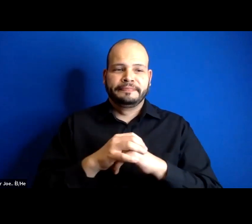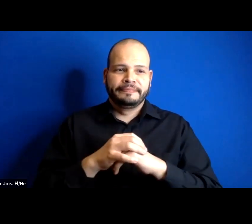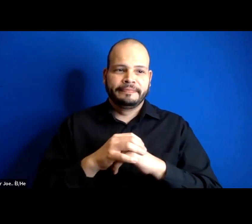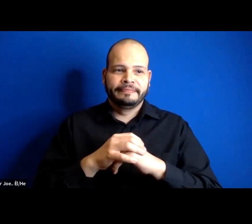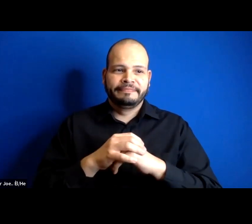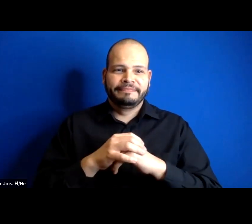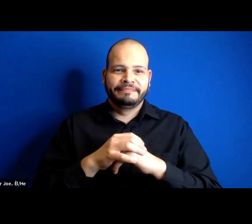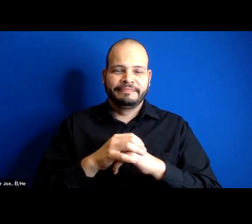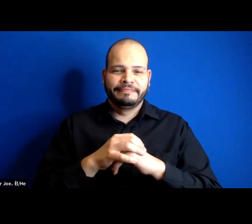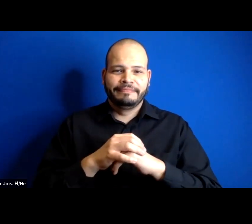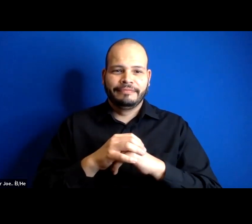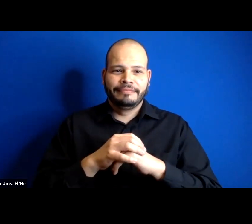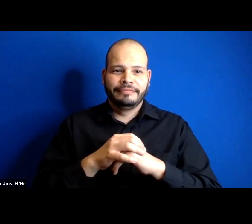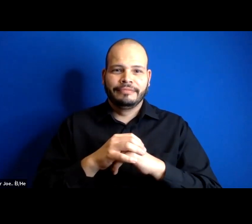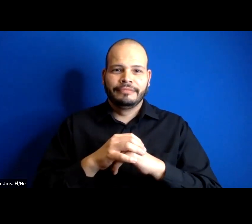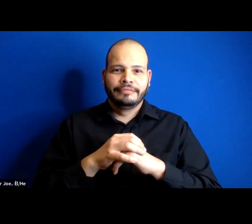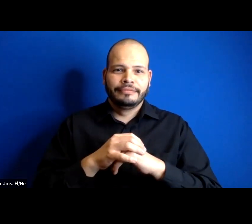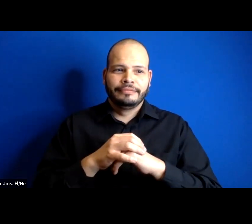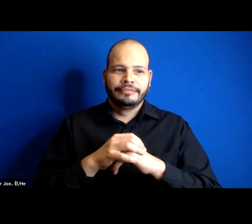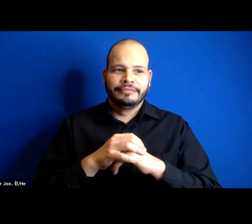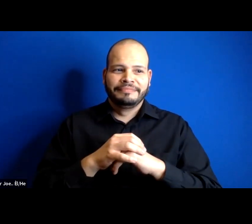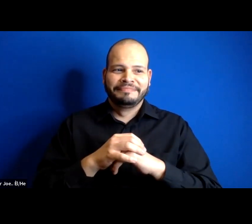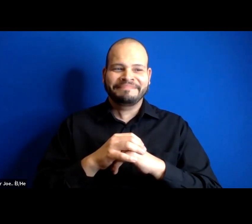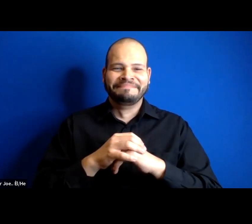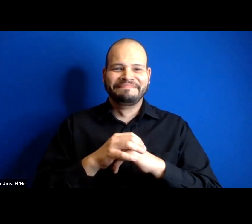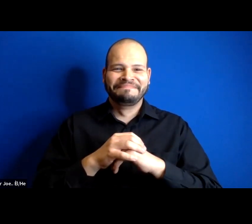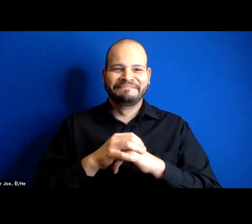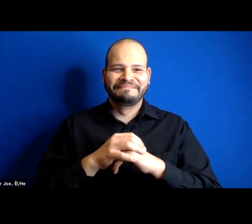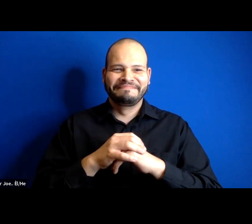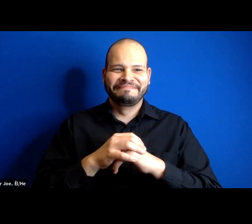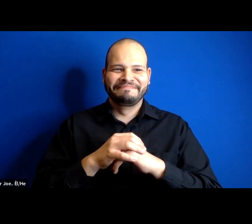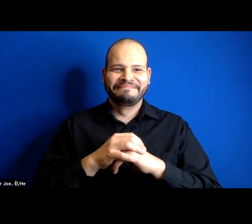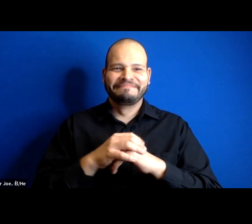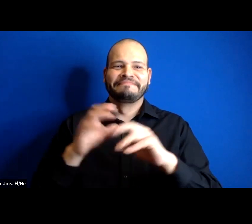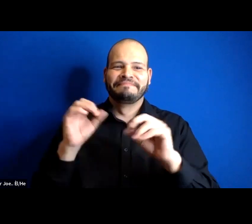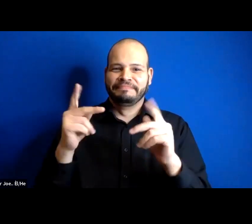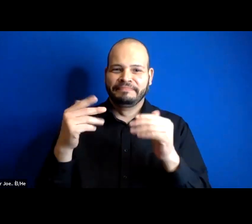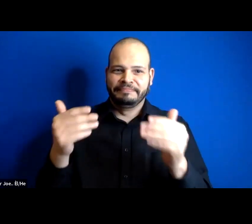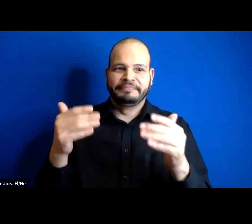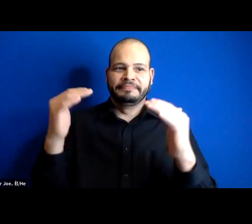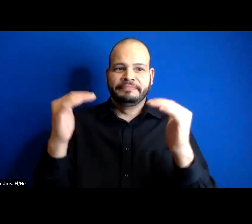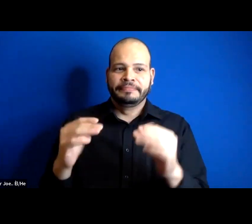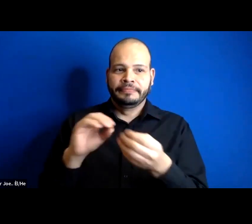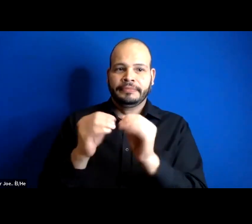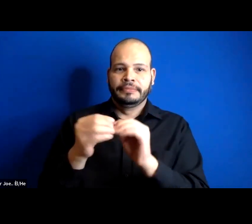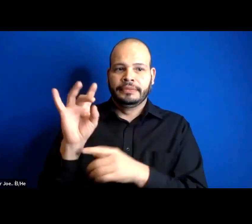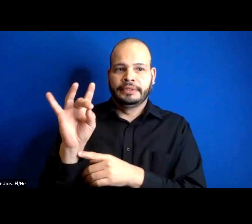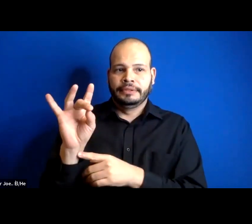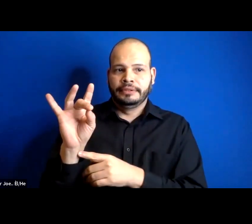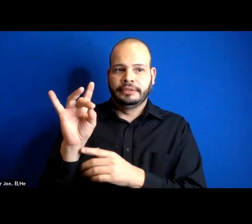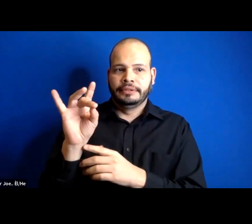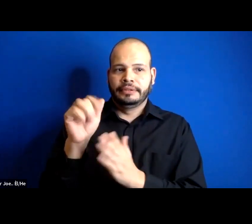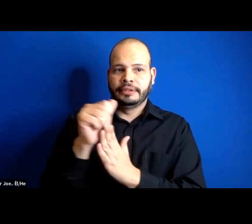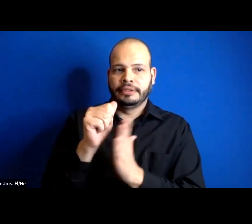Yes, we're ready. Yep. Okay. So we're moving to item number 8 on our agenda, which are the committee